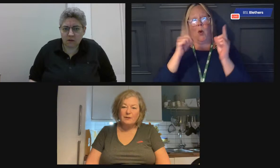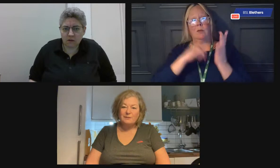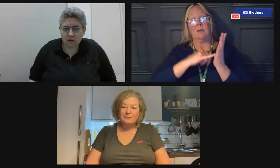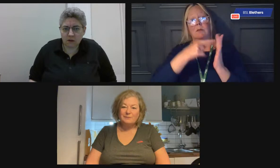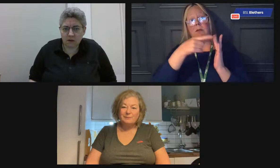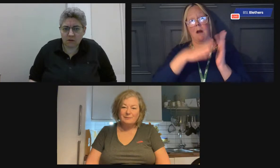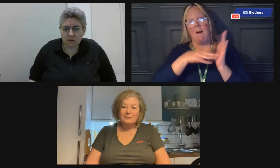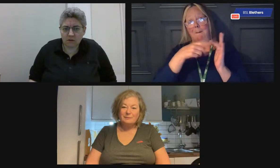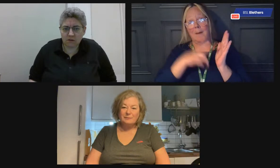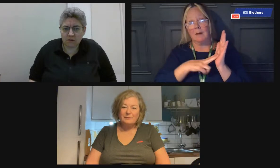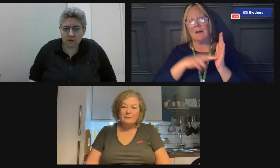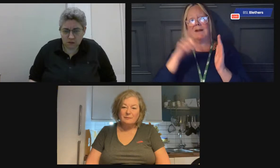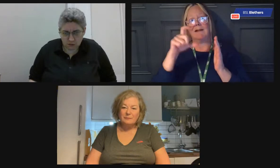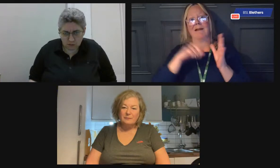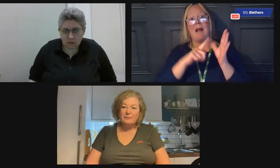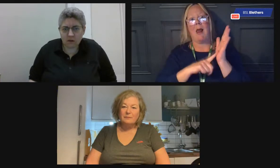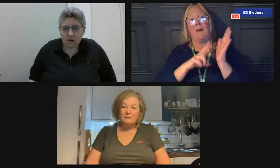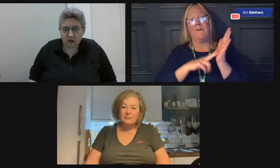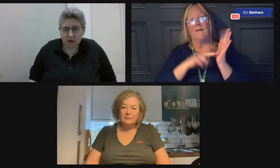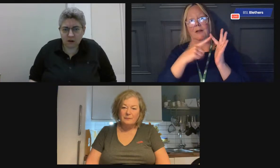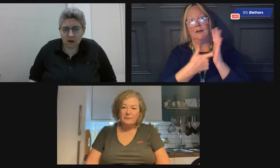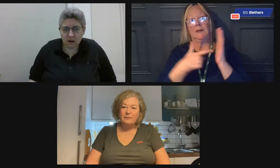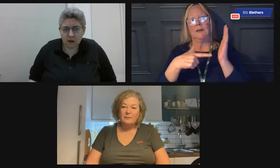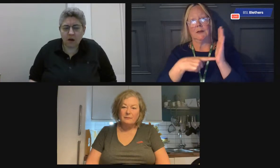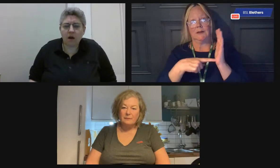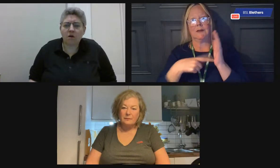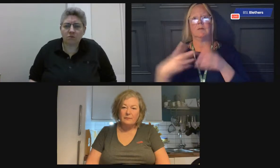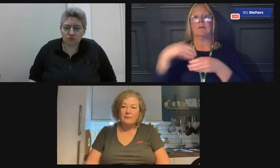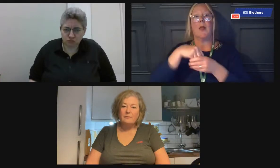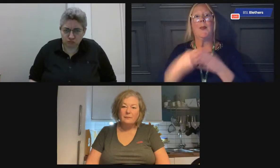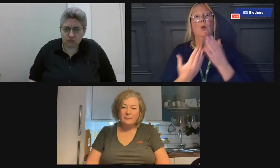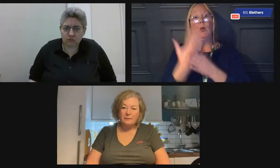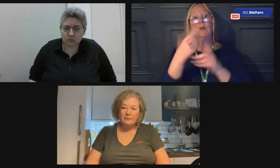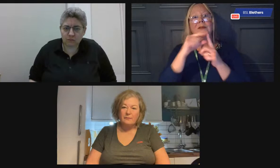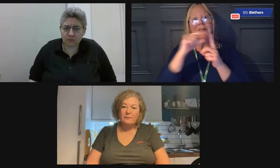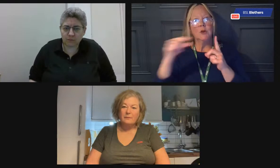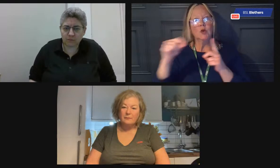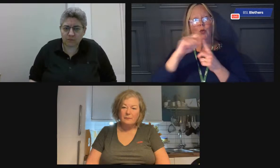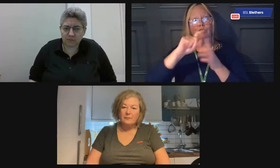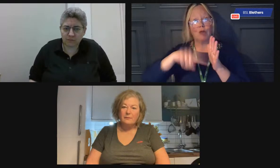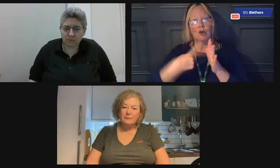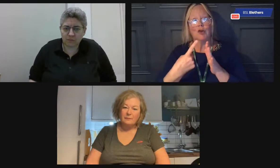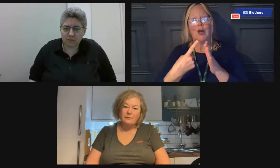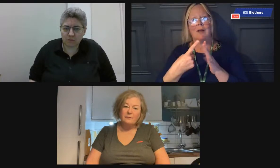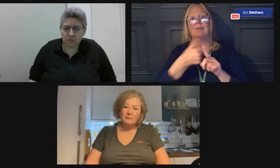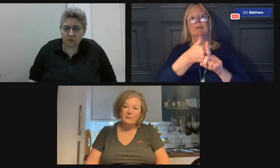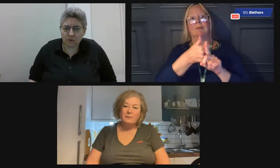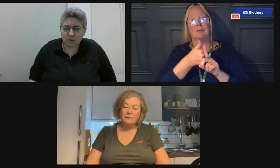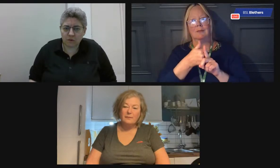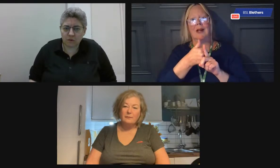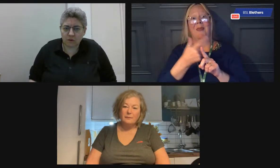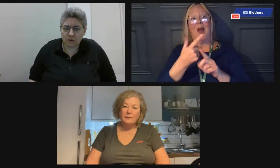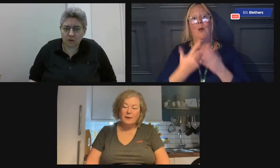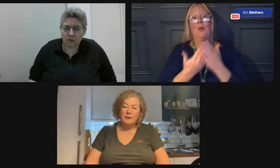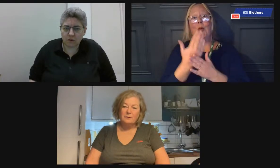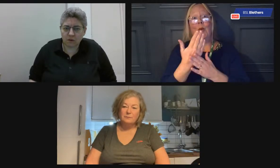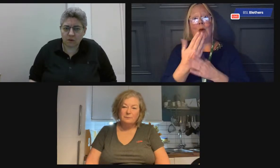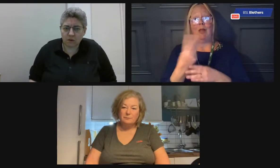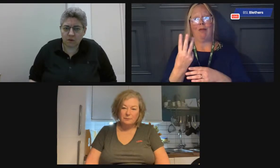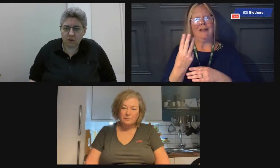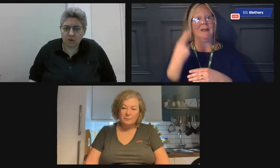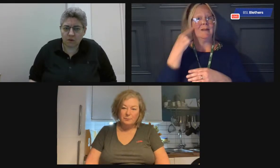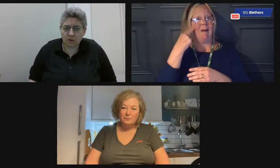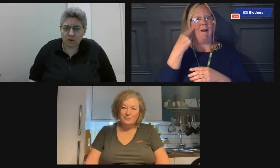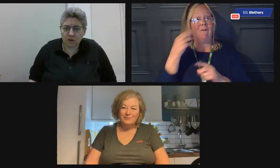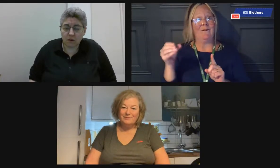Um, we've now got a new boss, Simon Calvert, and he's running the digital